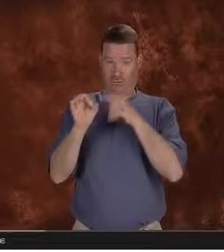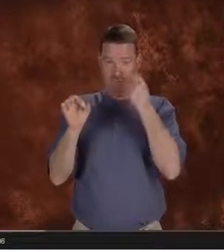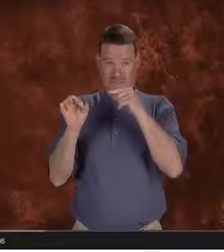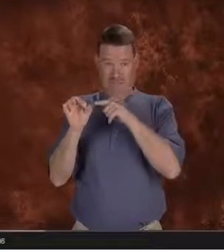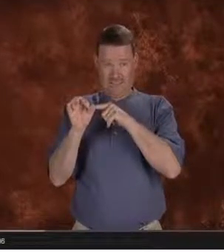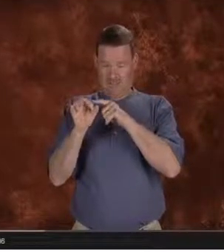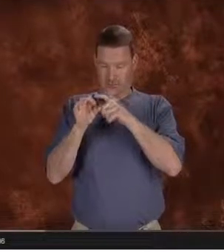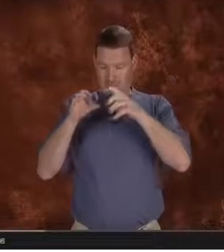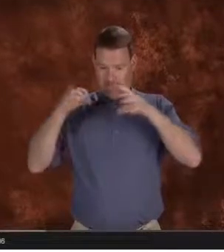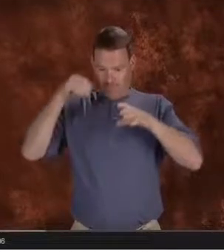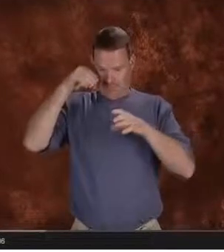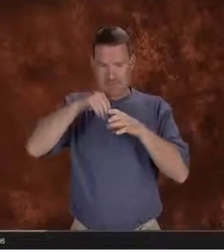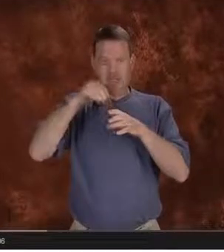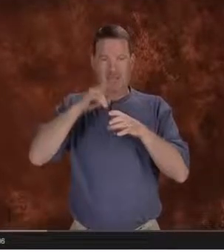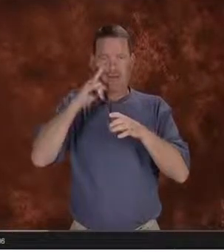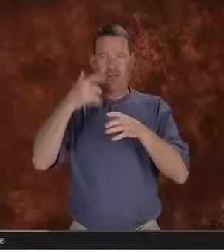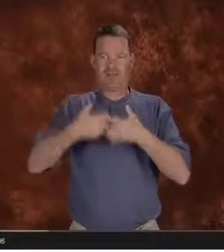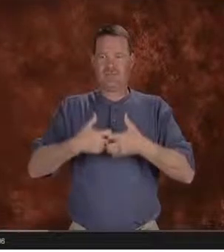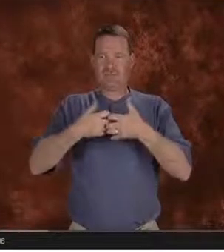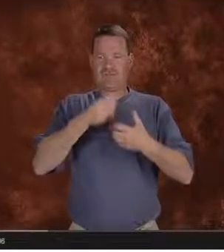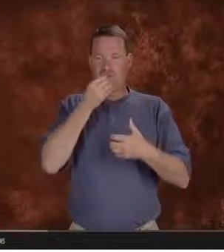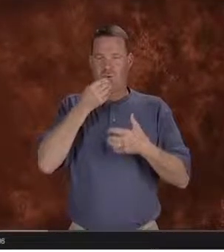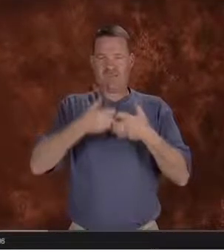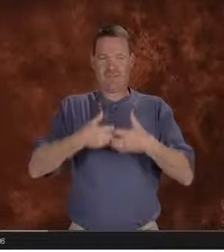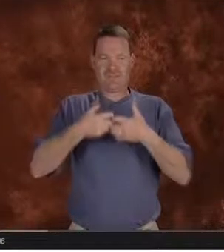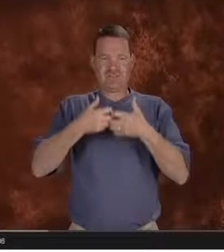When you take a look inside of the chlorophyll,